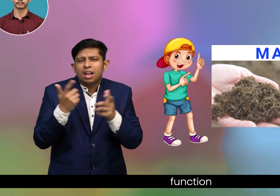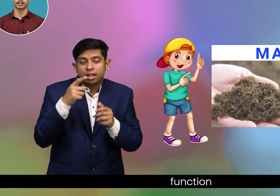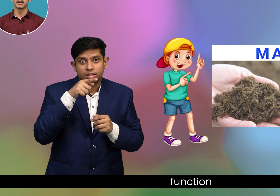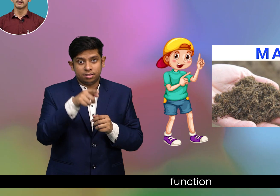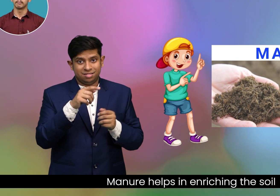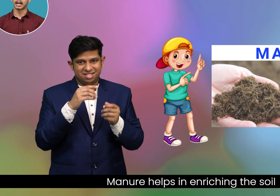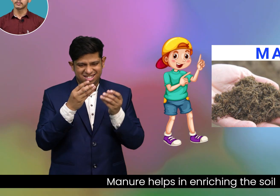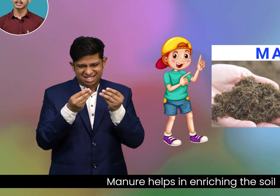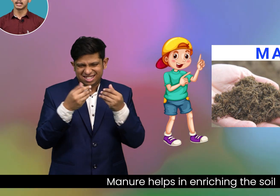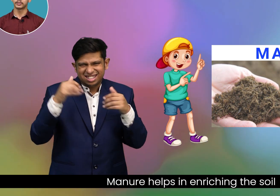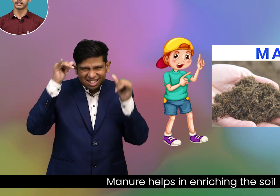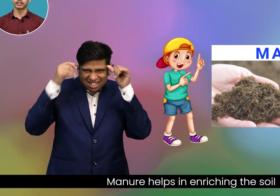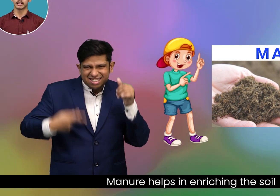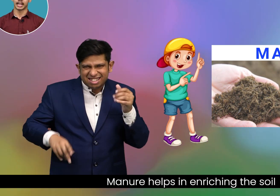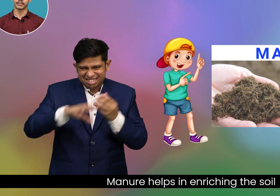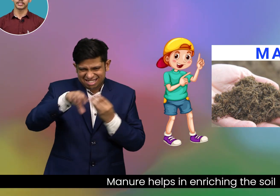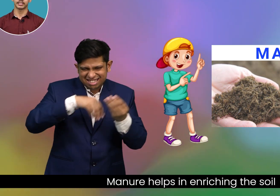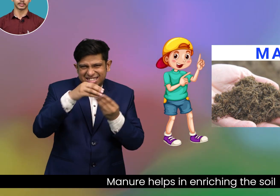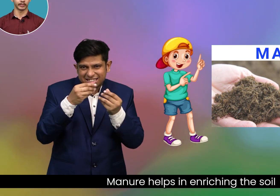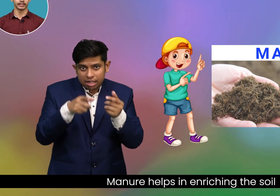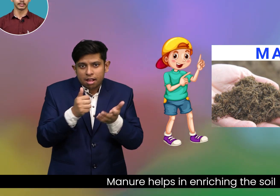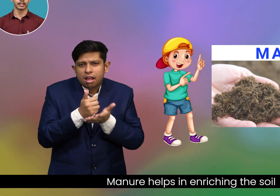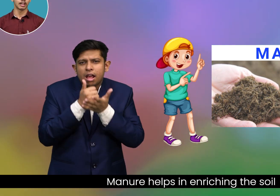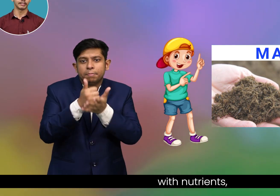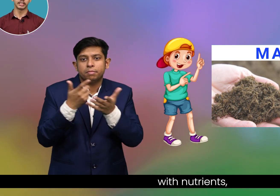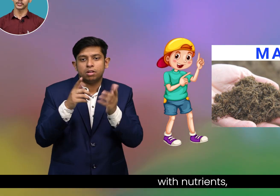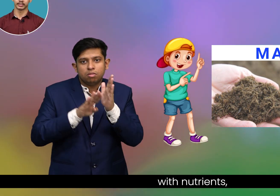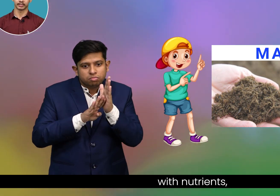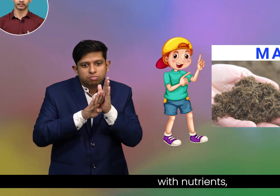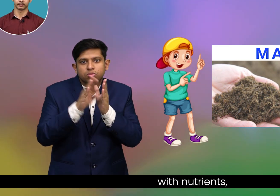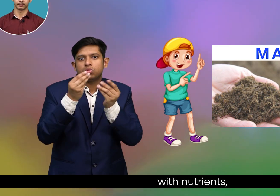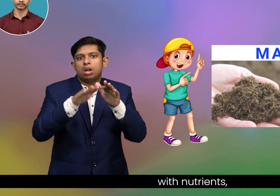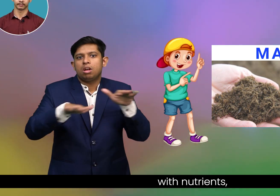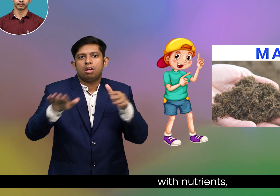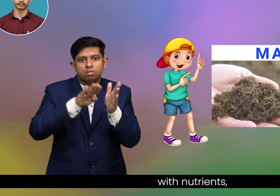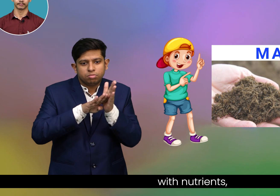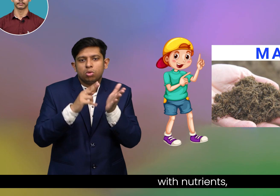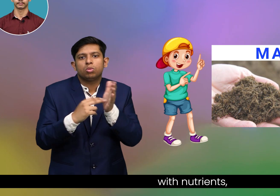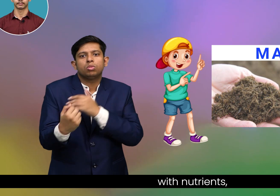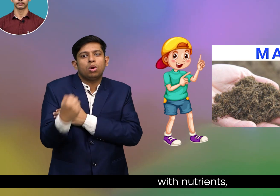Function. Manure helps in enriching the soil with nutrients,